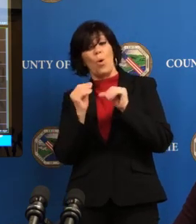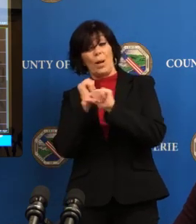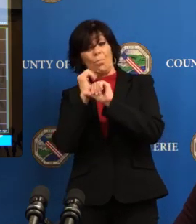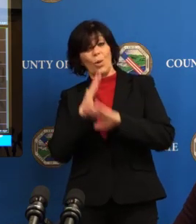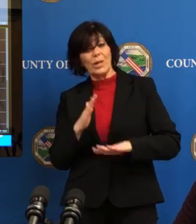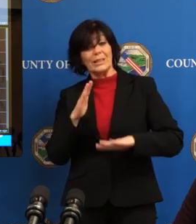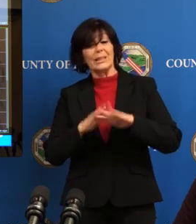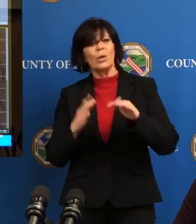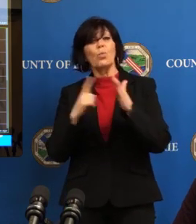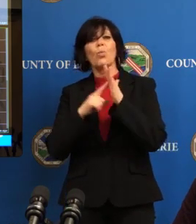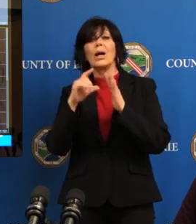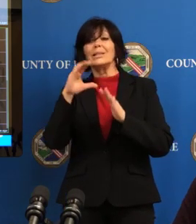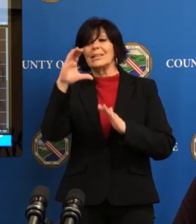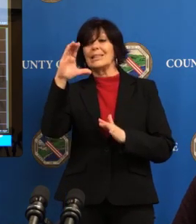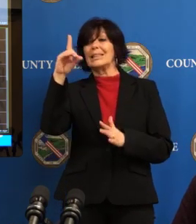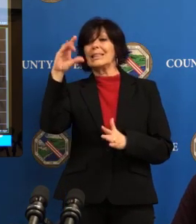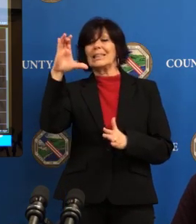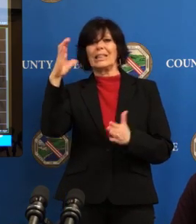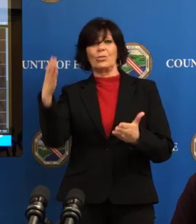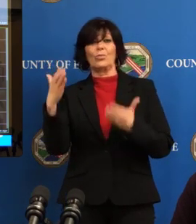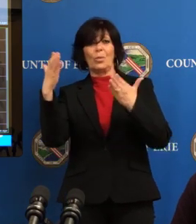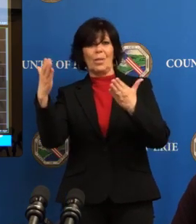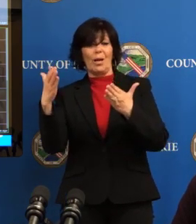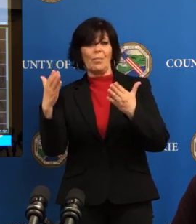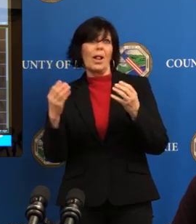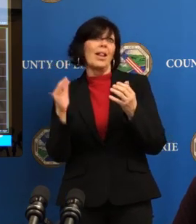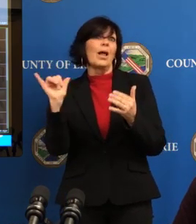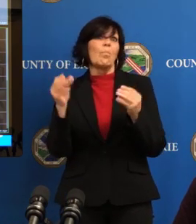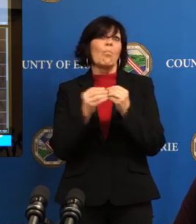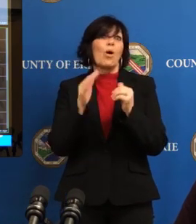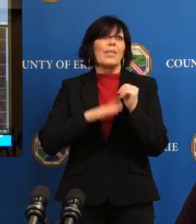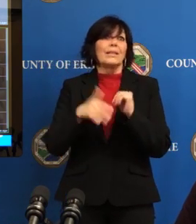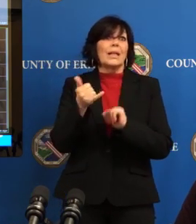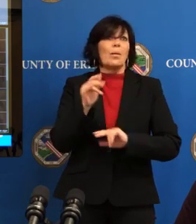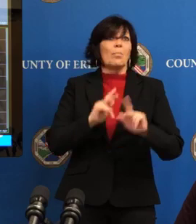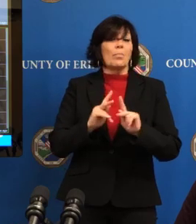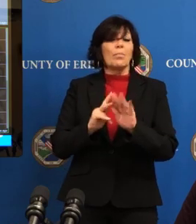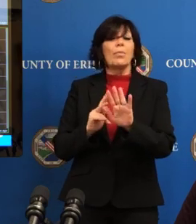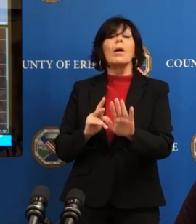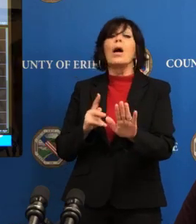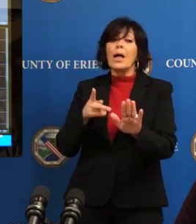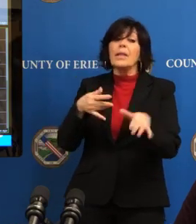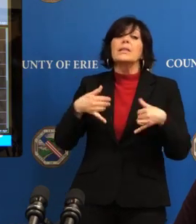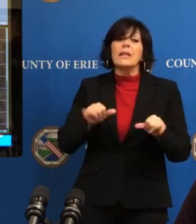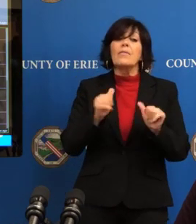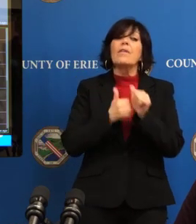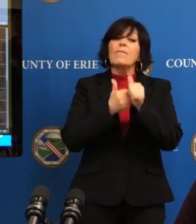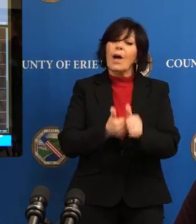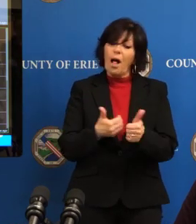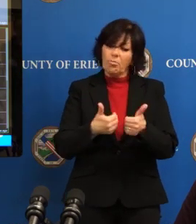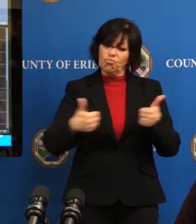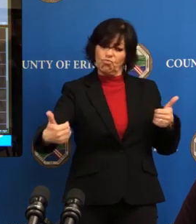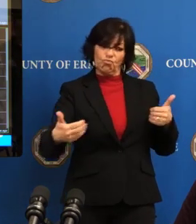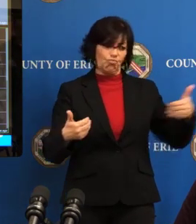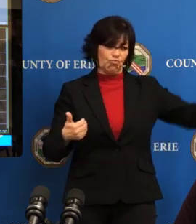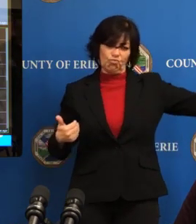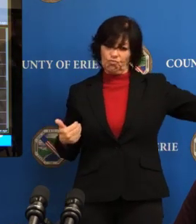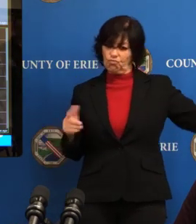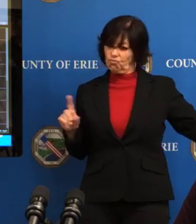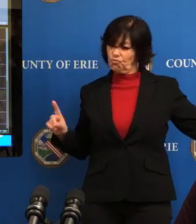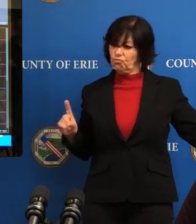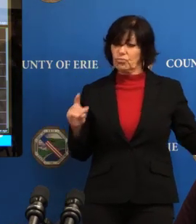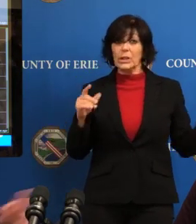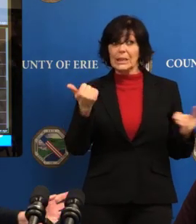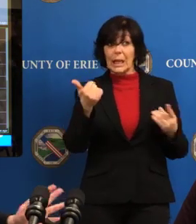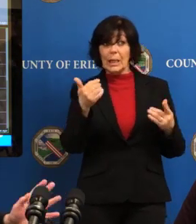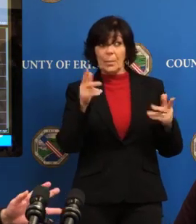area? Well, they still have to follow basic physical distancing practices. There's about 10 people in